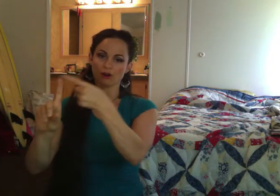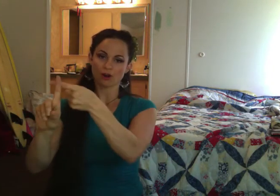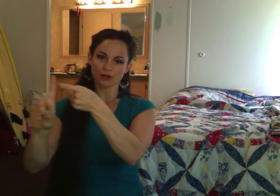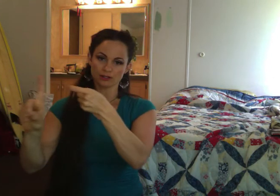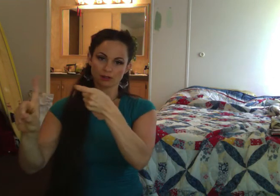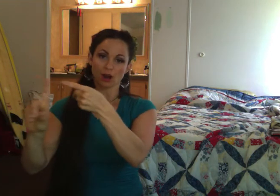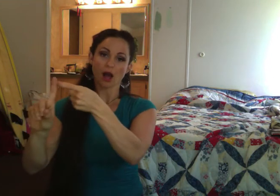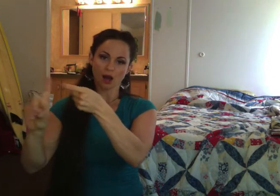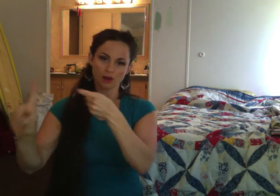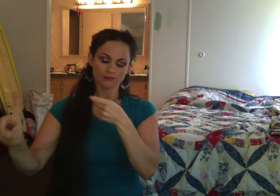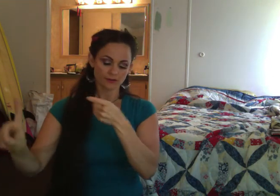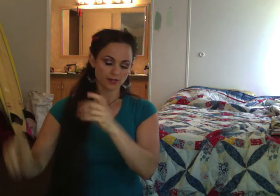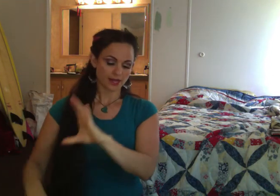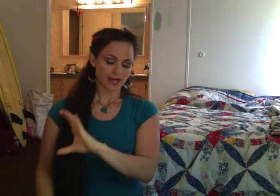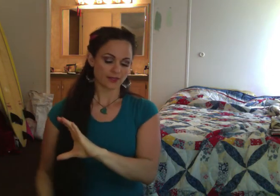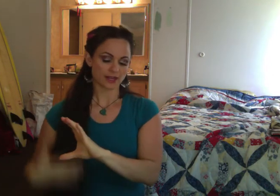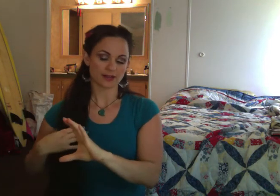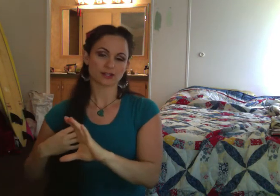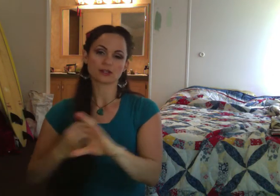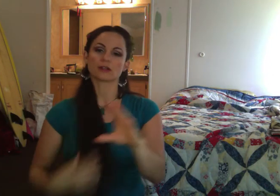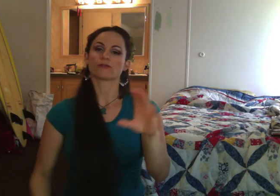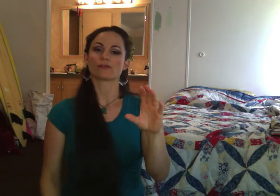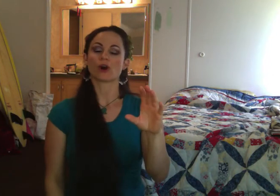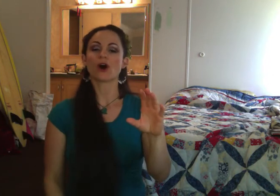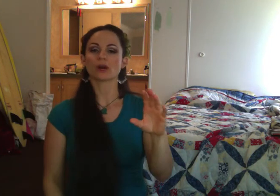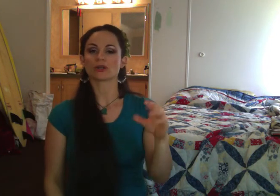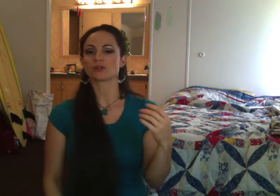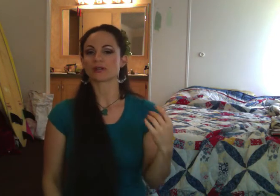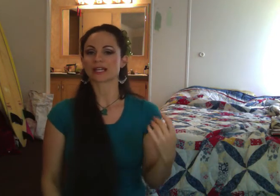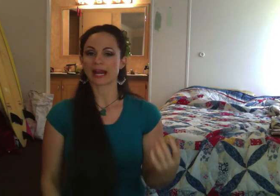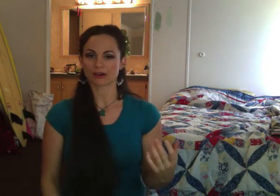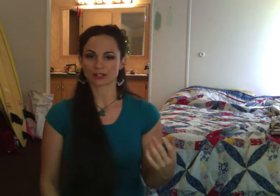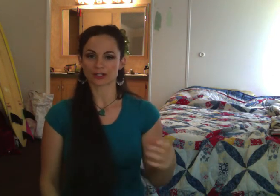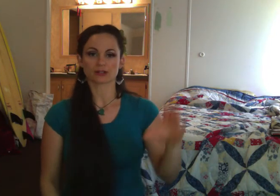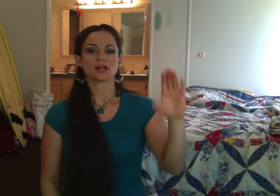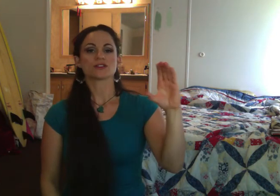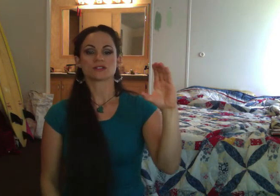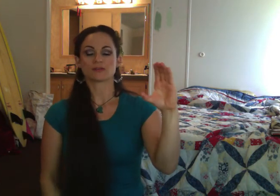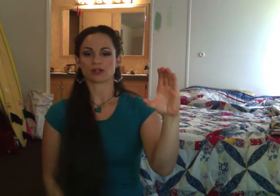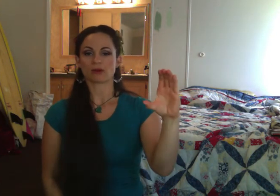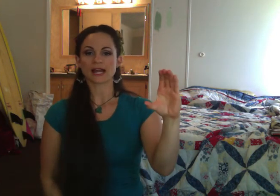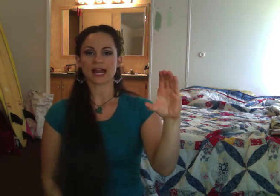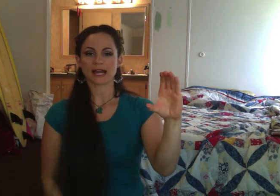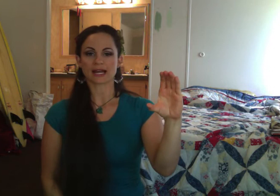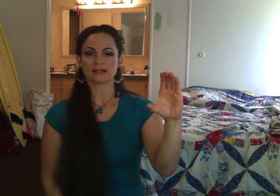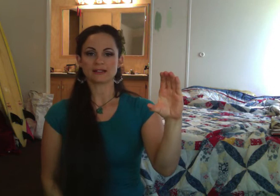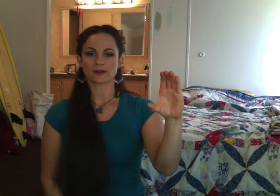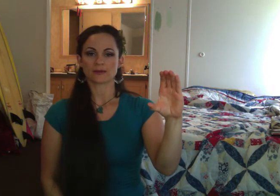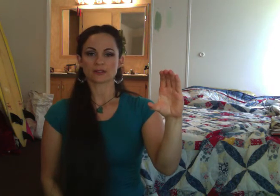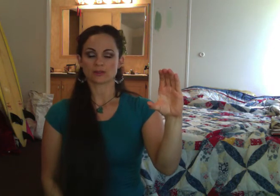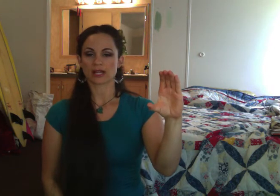heart, of, and then for heart, we're doing character. So it's with your right hand, do the letter